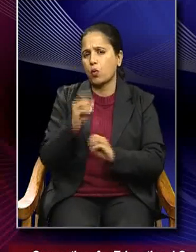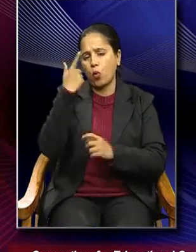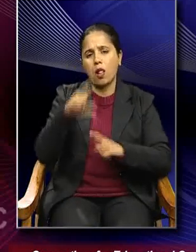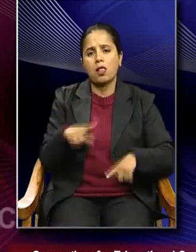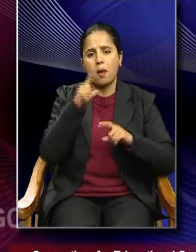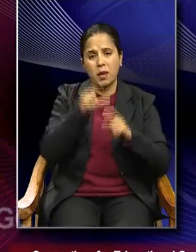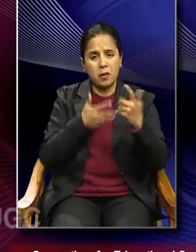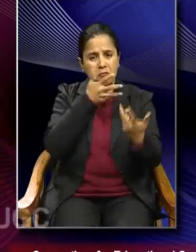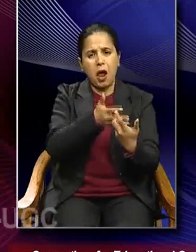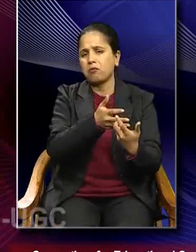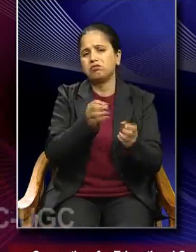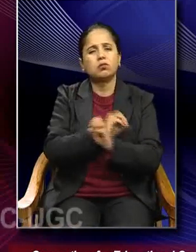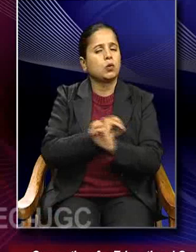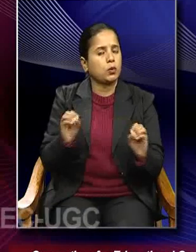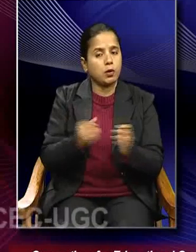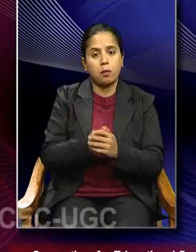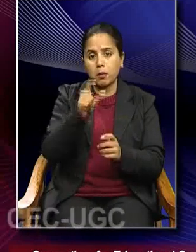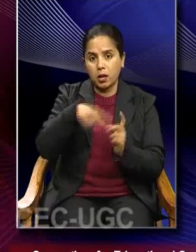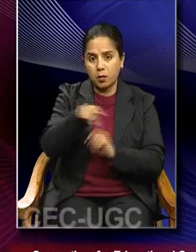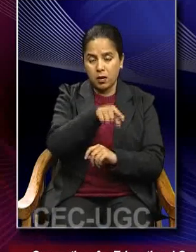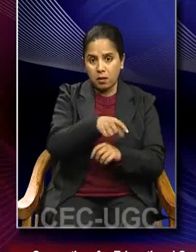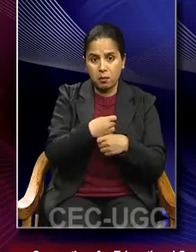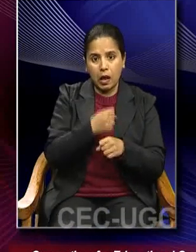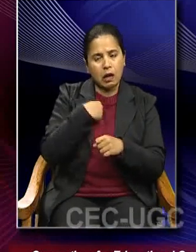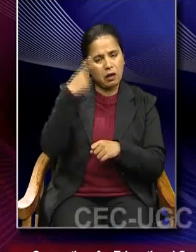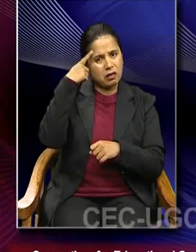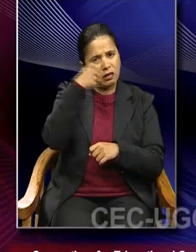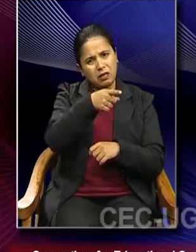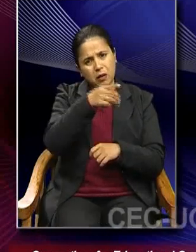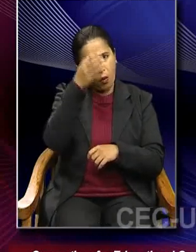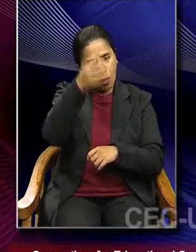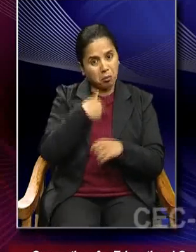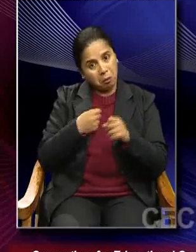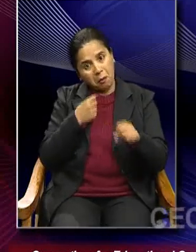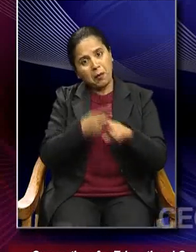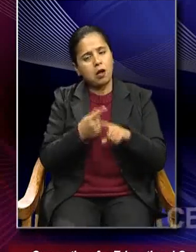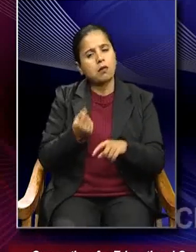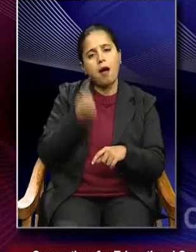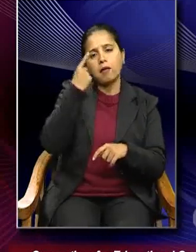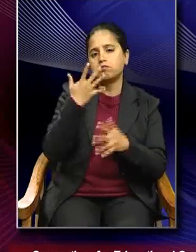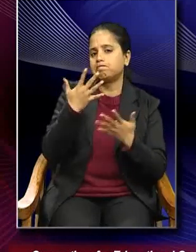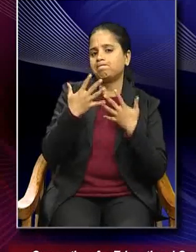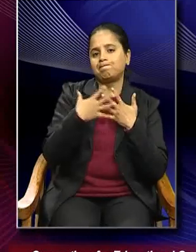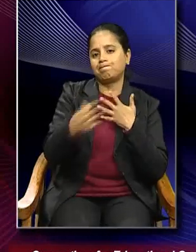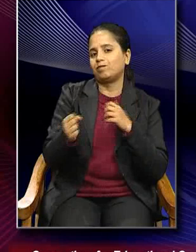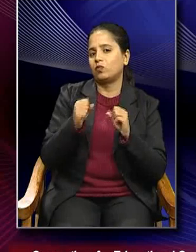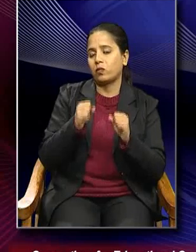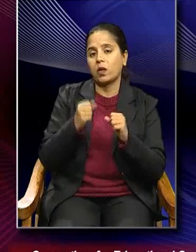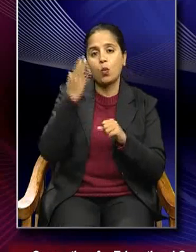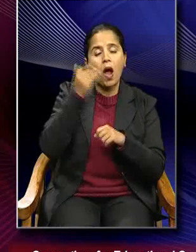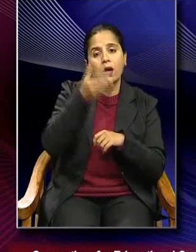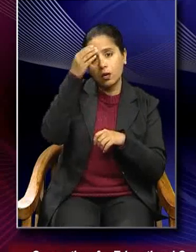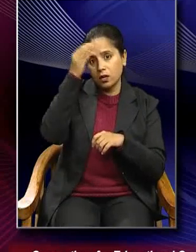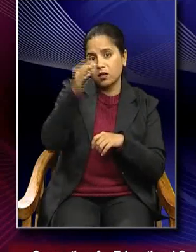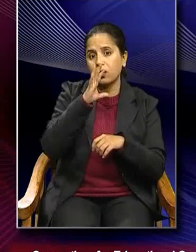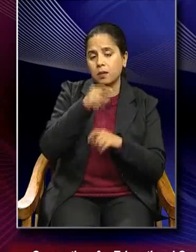individuals. People cannot make sense of these concepts. because these concepts are